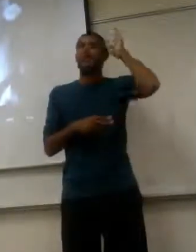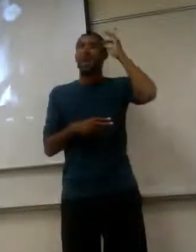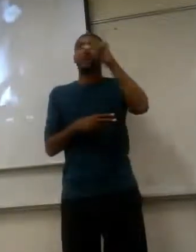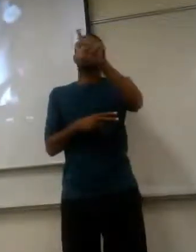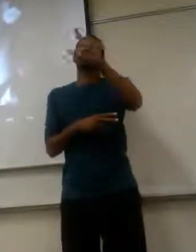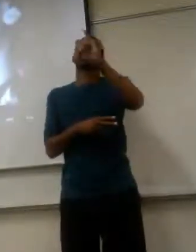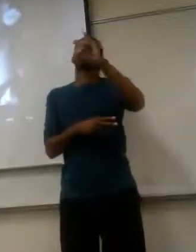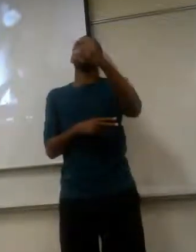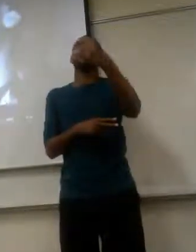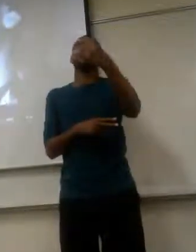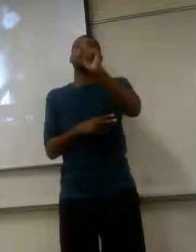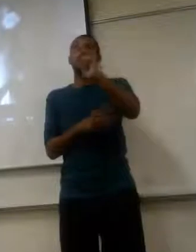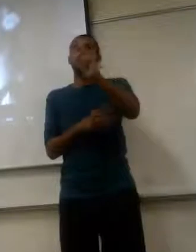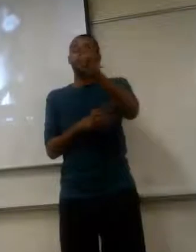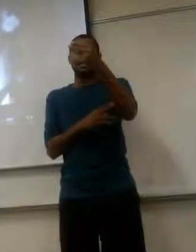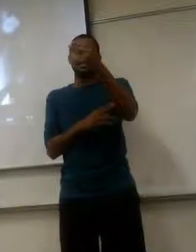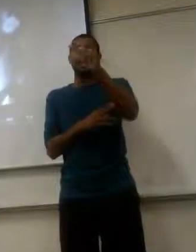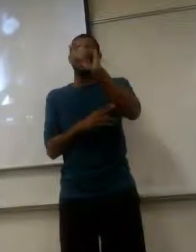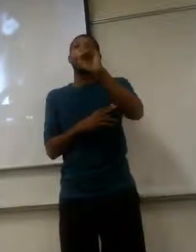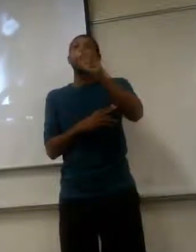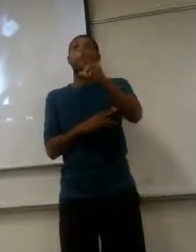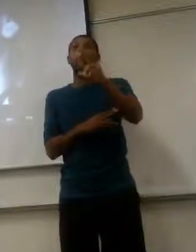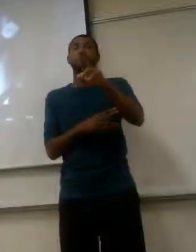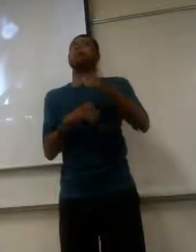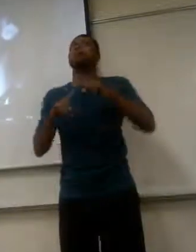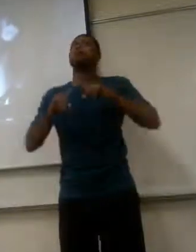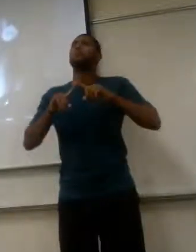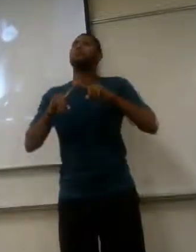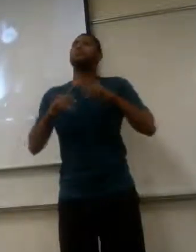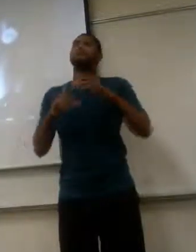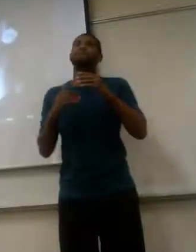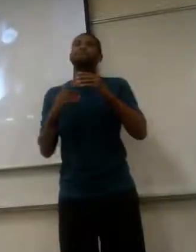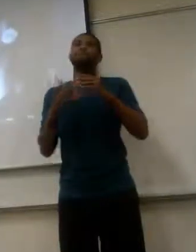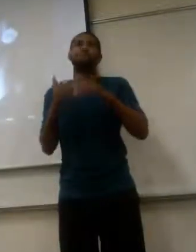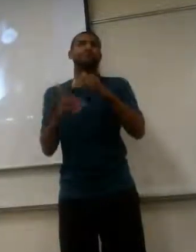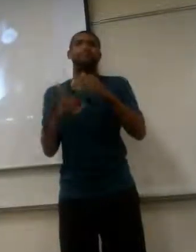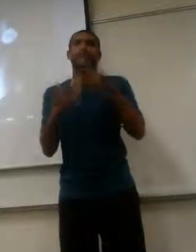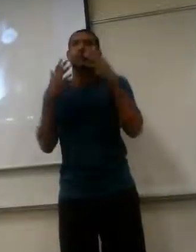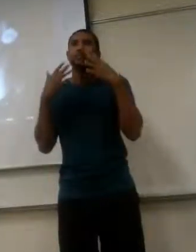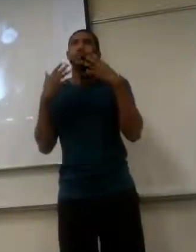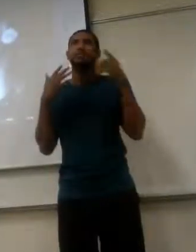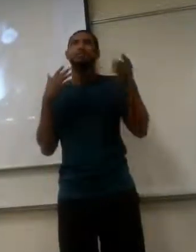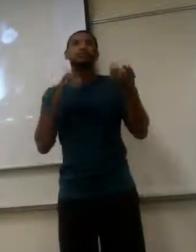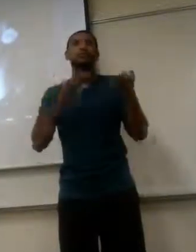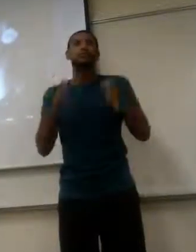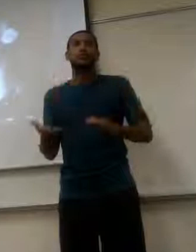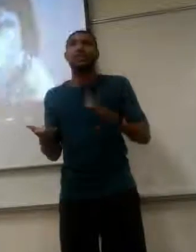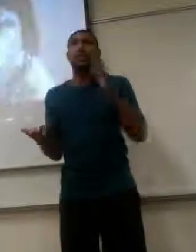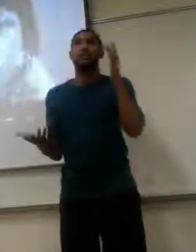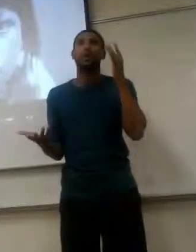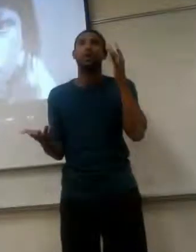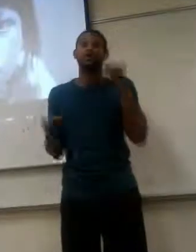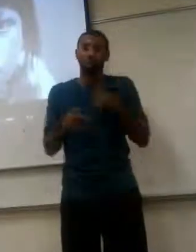Then a sad thing happened. Not long after we were married, she died during childbirth, but she gave